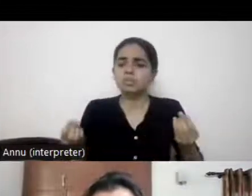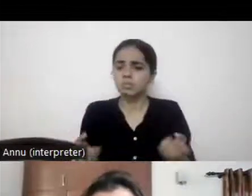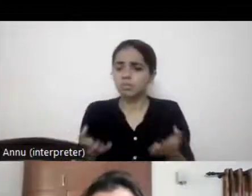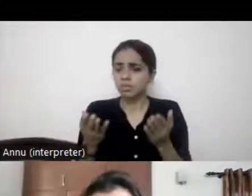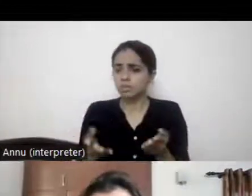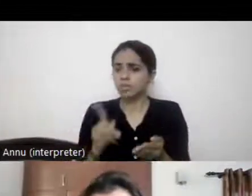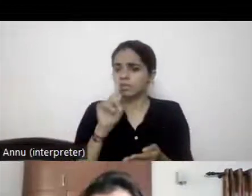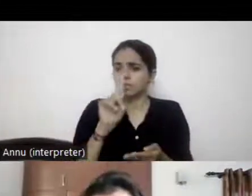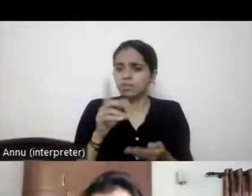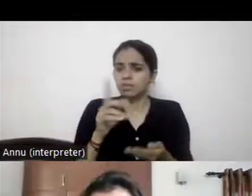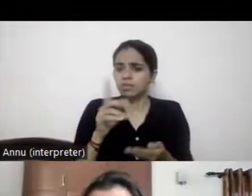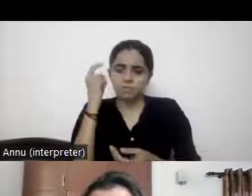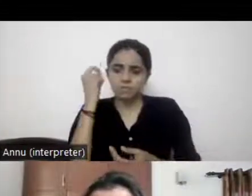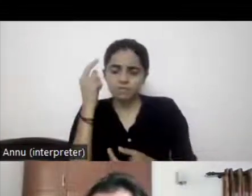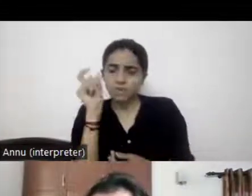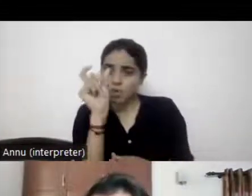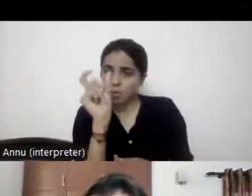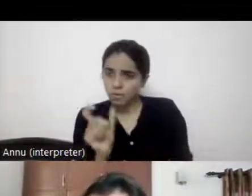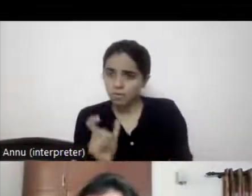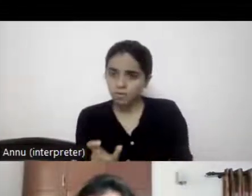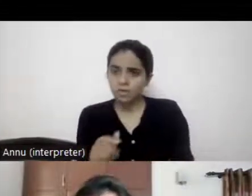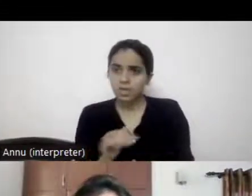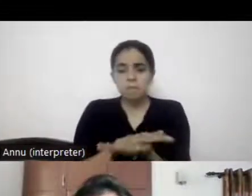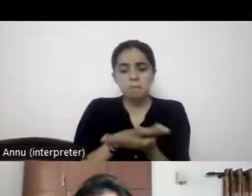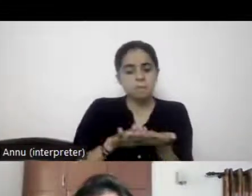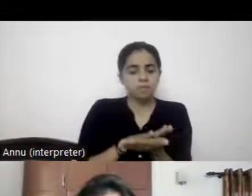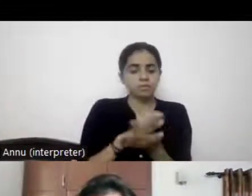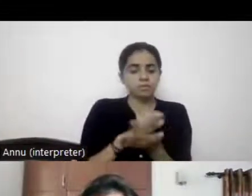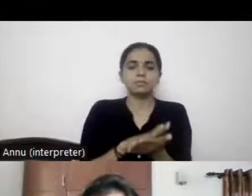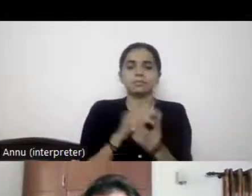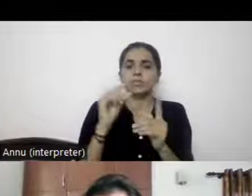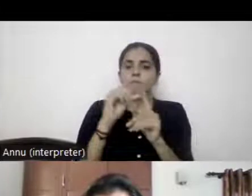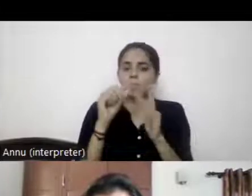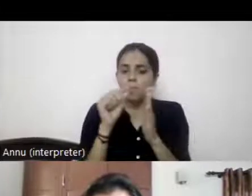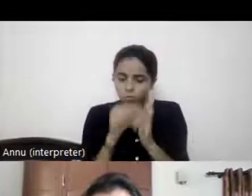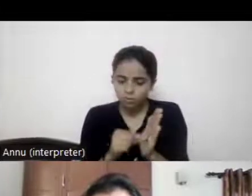to understand these terms from their basics itself.